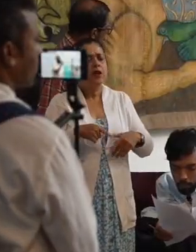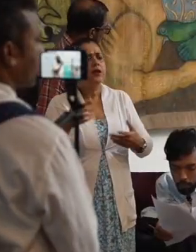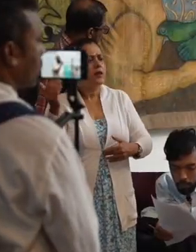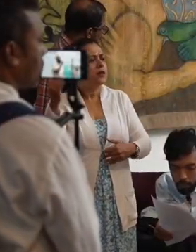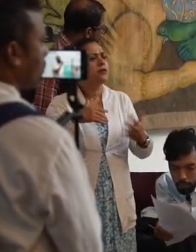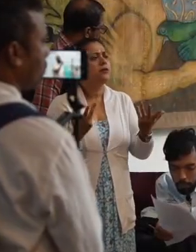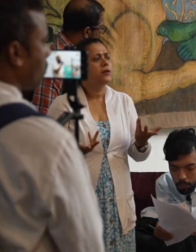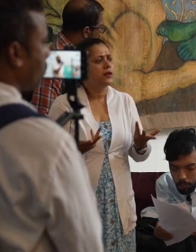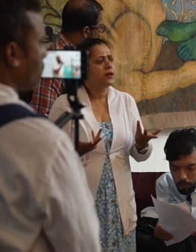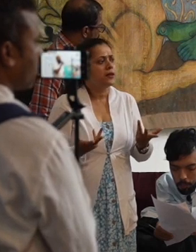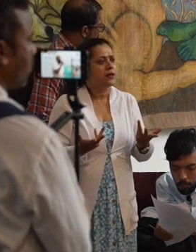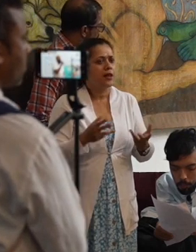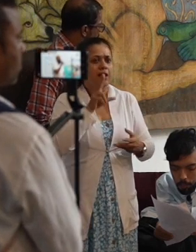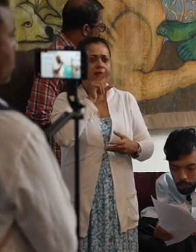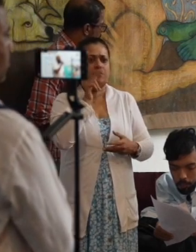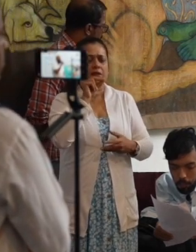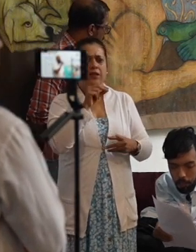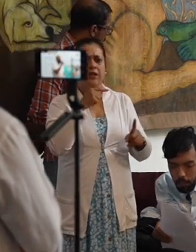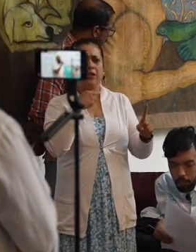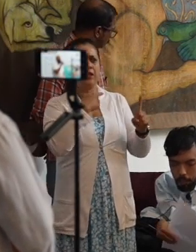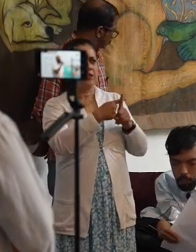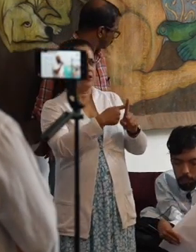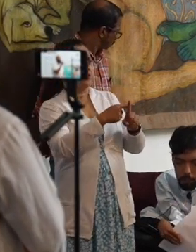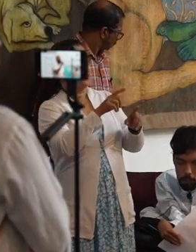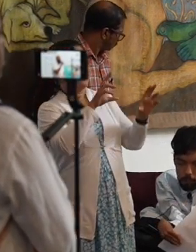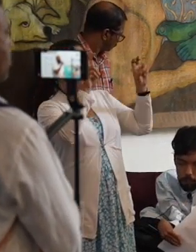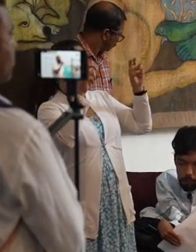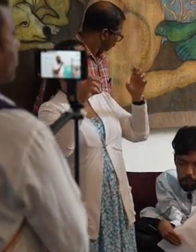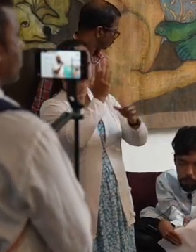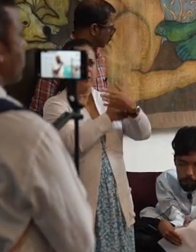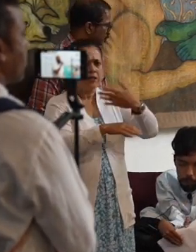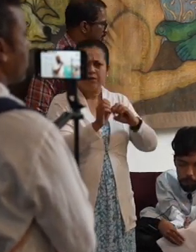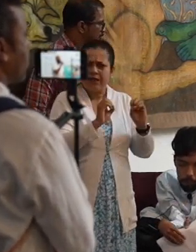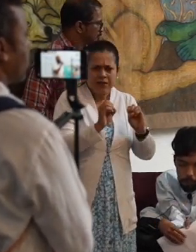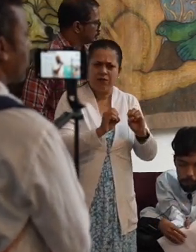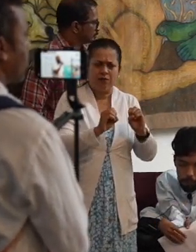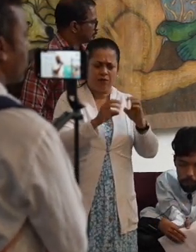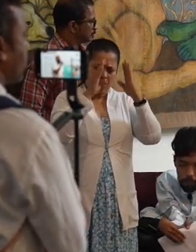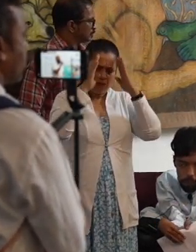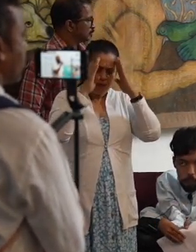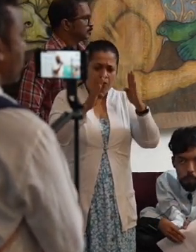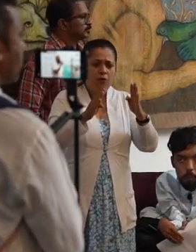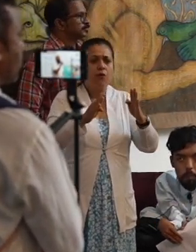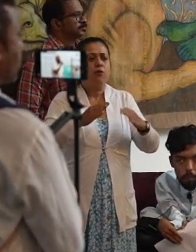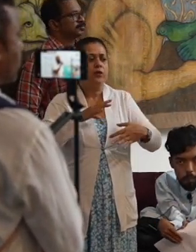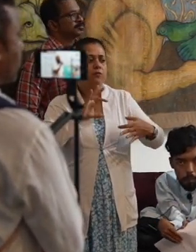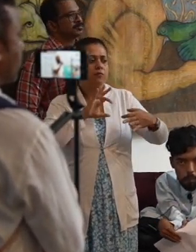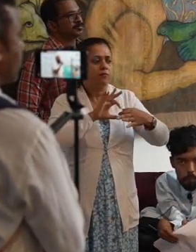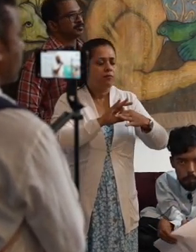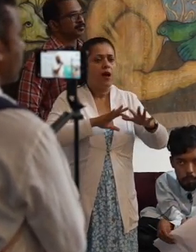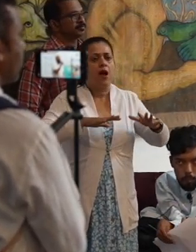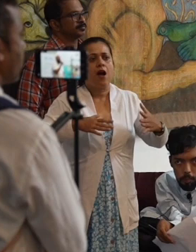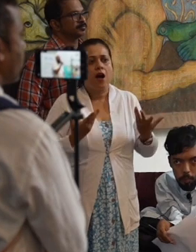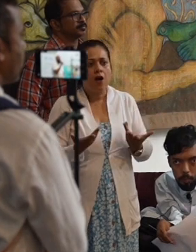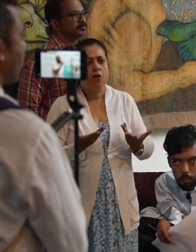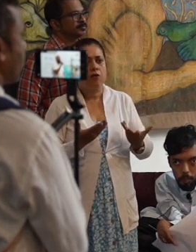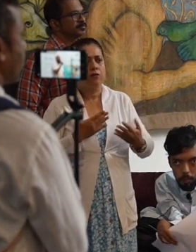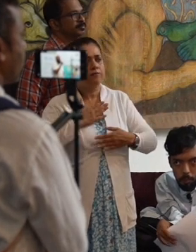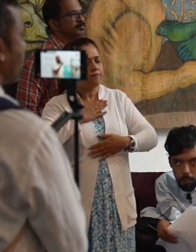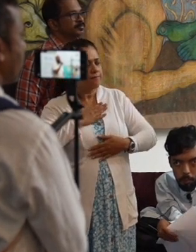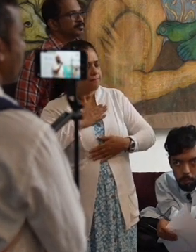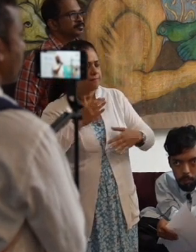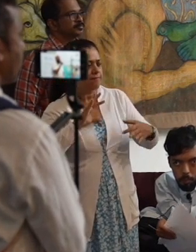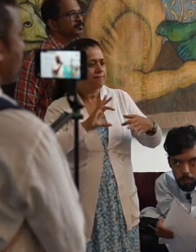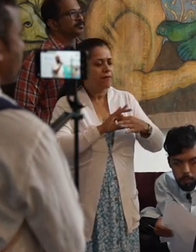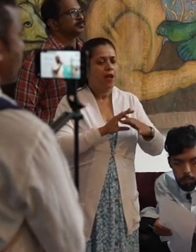for speaking in regards to disability, but we are here to speak only and only about empathy. We are in regards to speaking